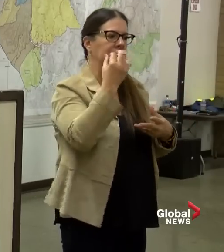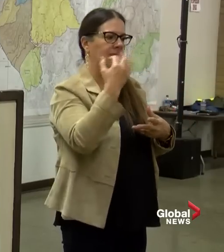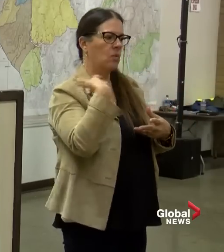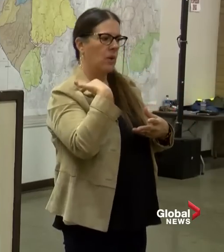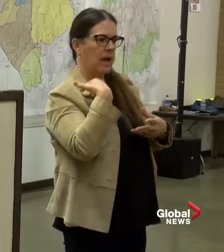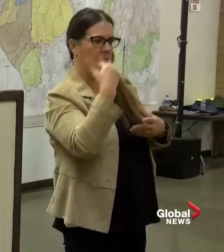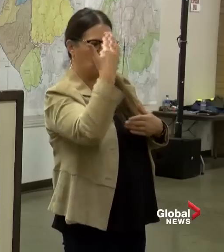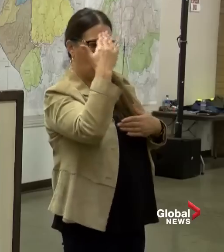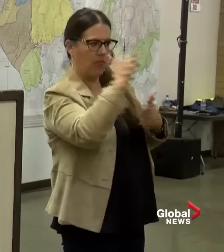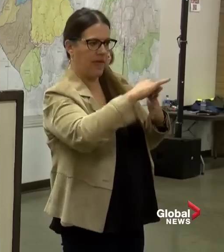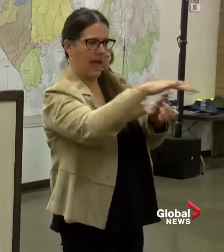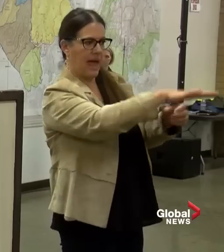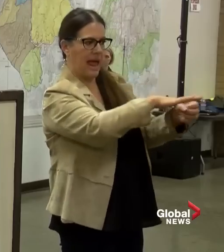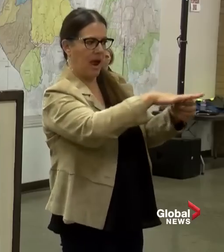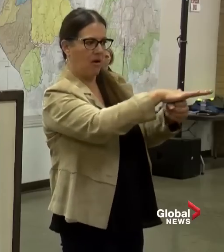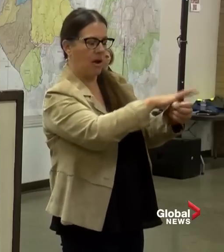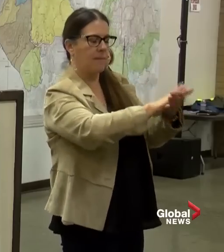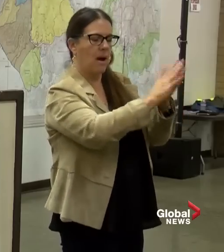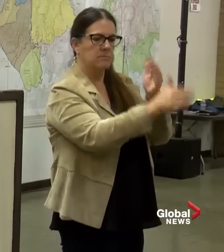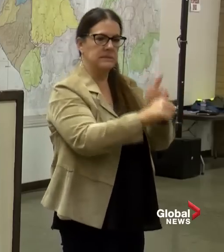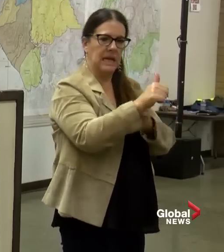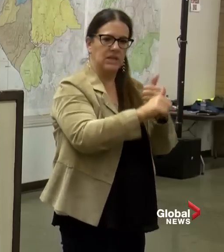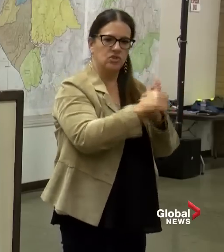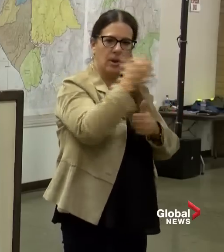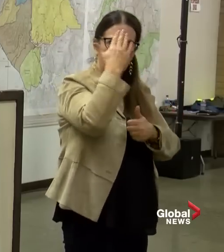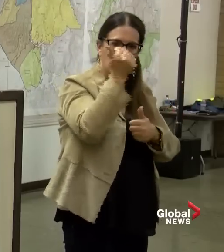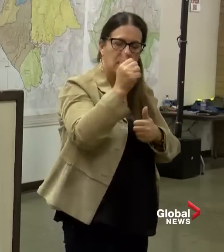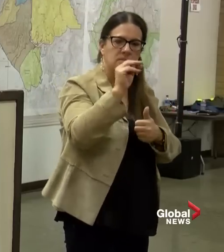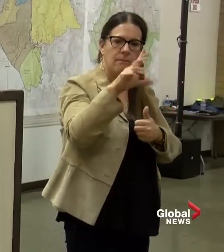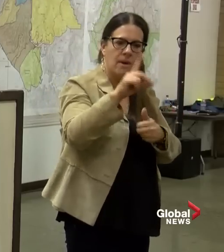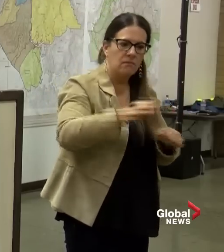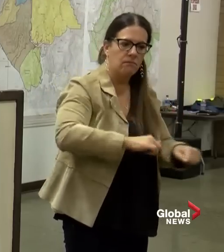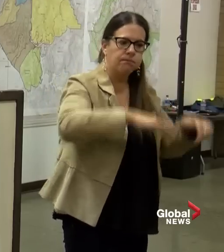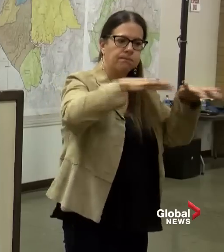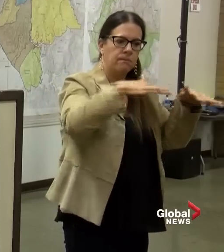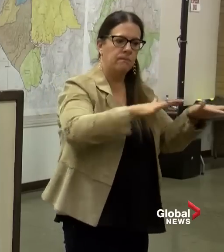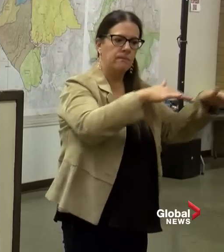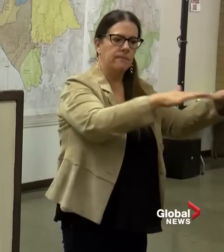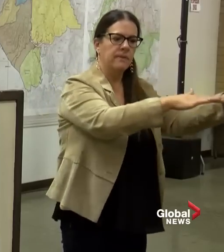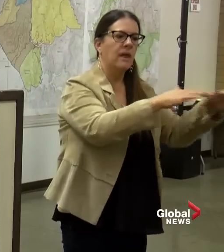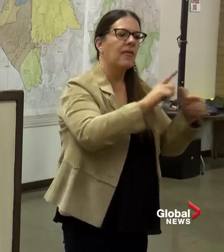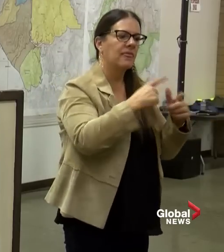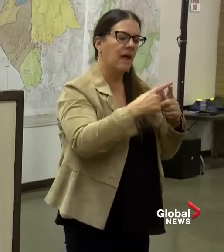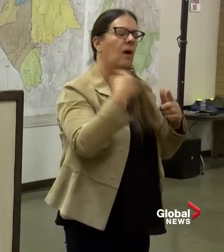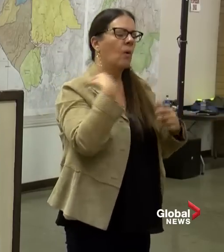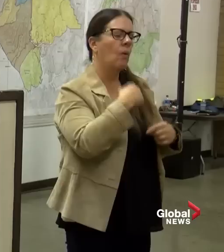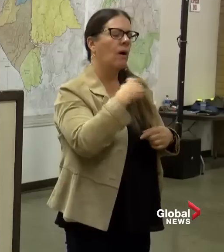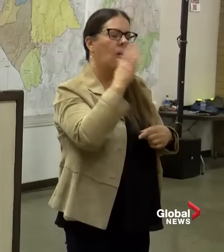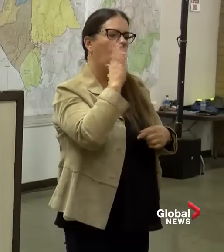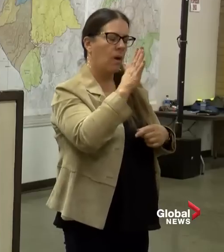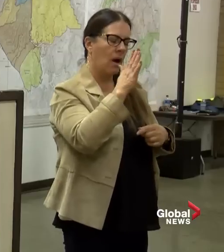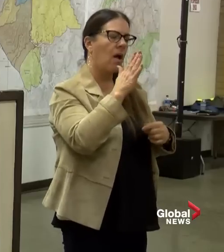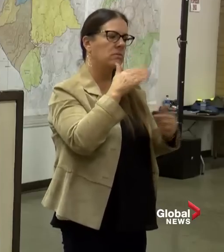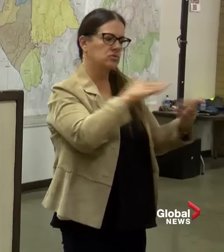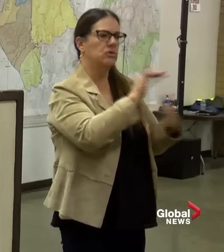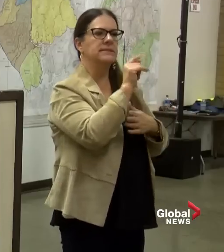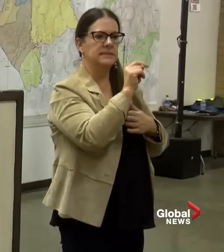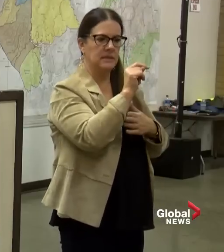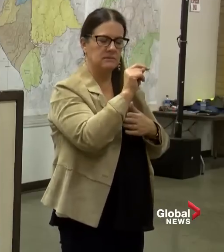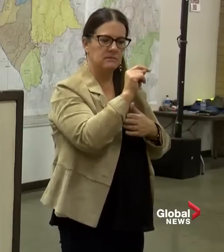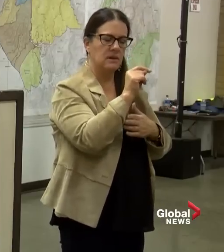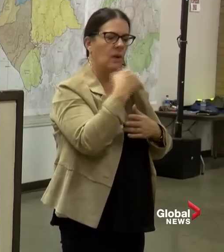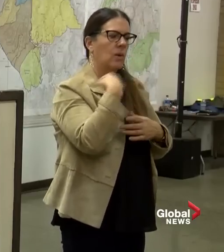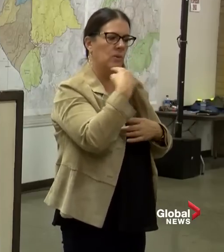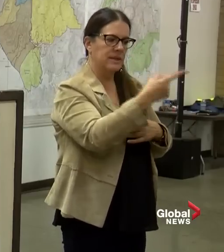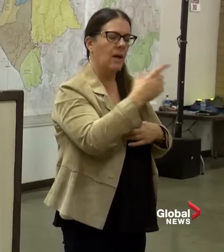area becomes dangerous as a result of the potential mud flow, then we'll address that accordingly. We'll either remove staff